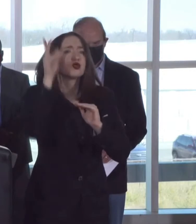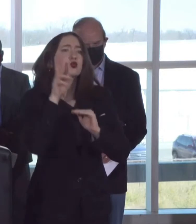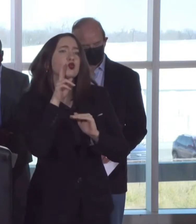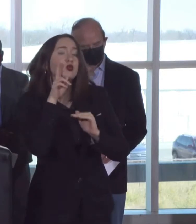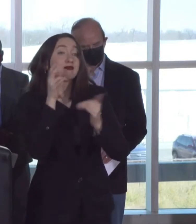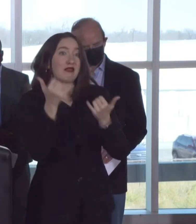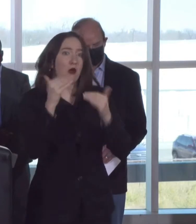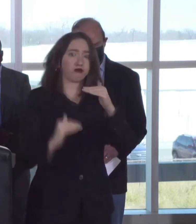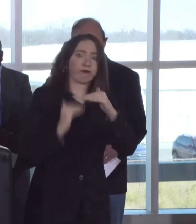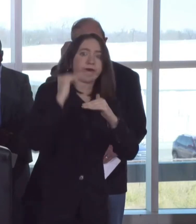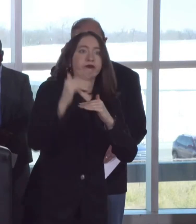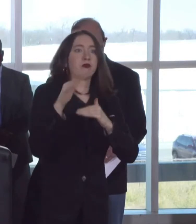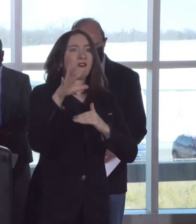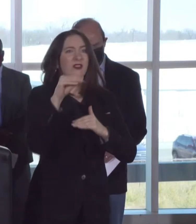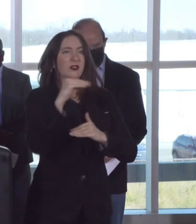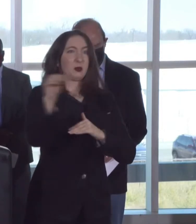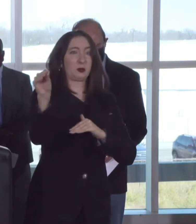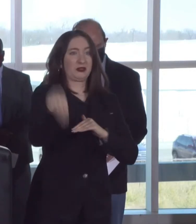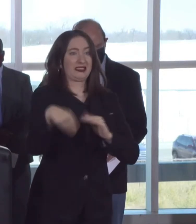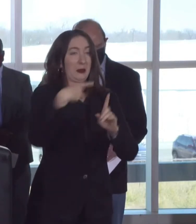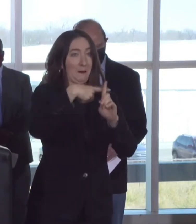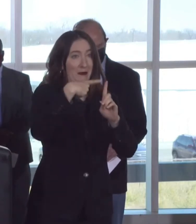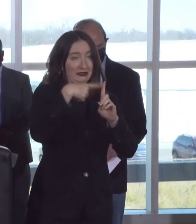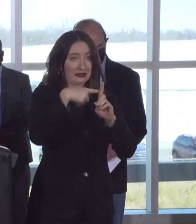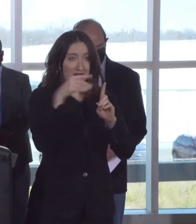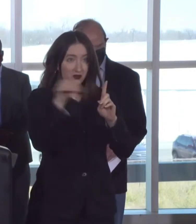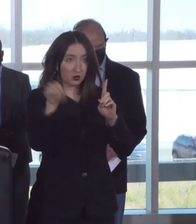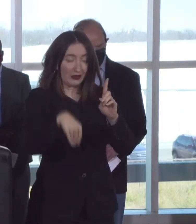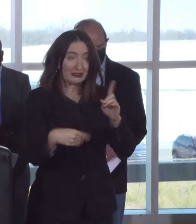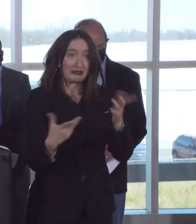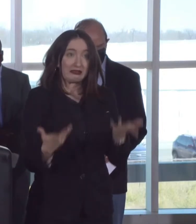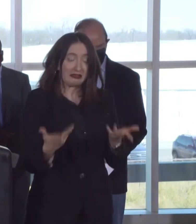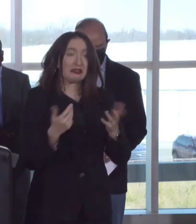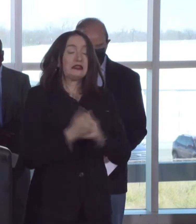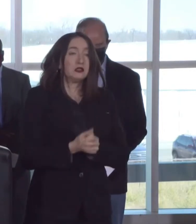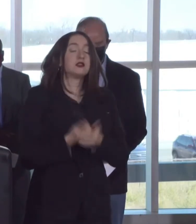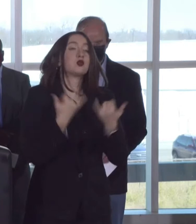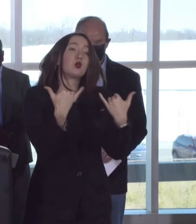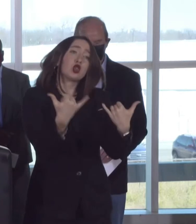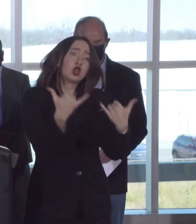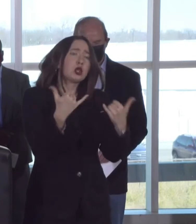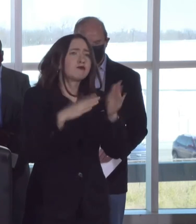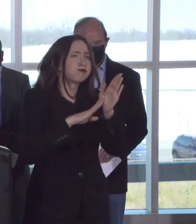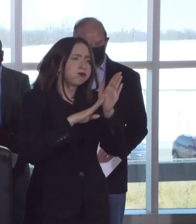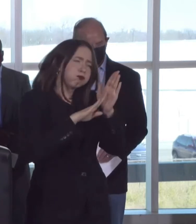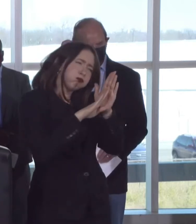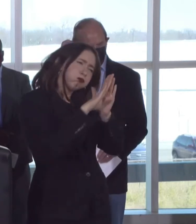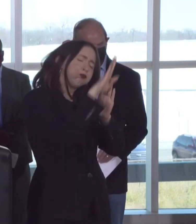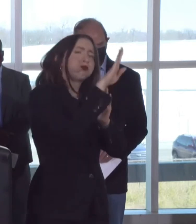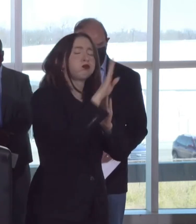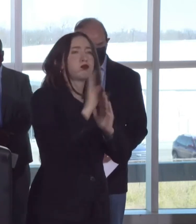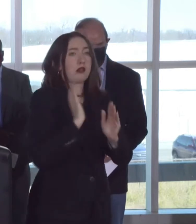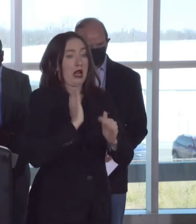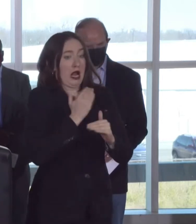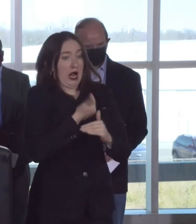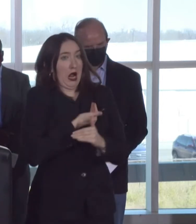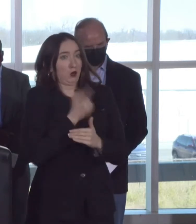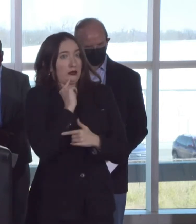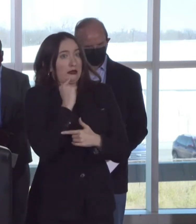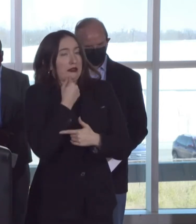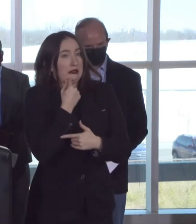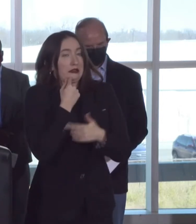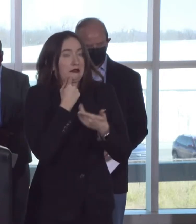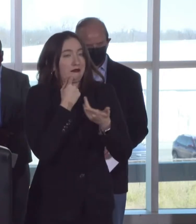50% in some parts of Texas at this point. Should the current trajectory continue, we'll find our risk level in the